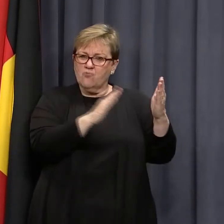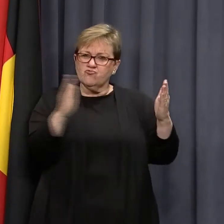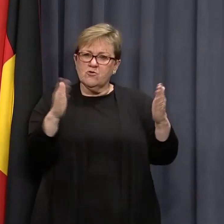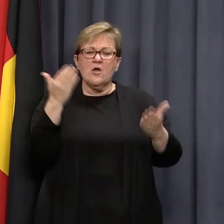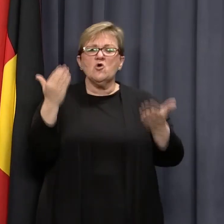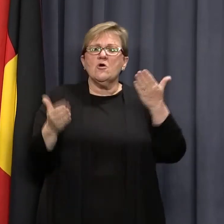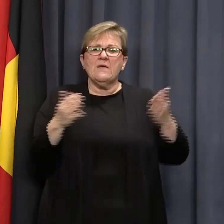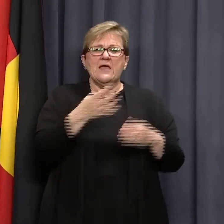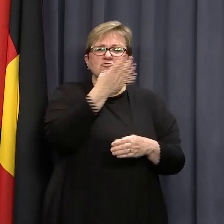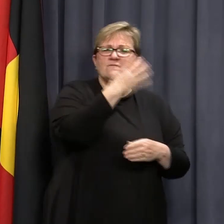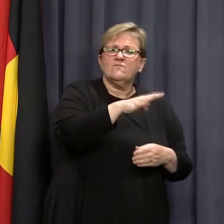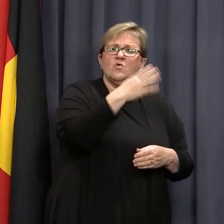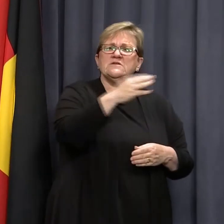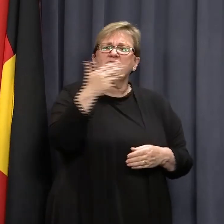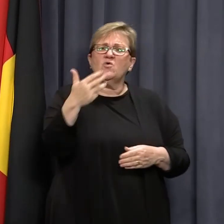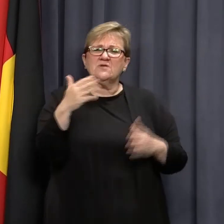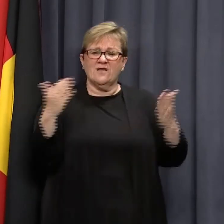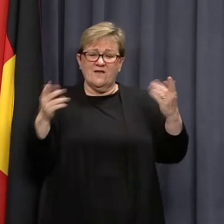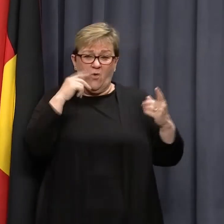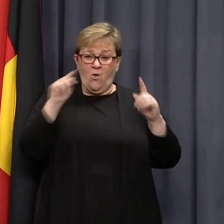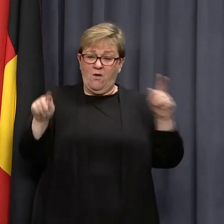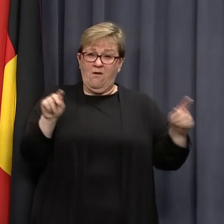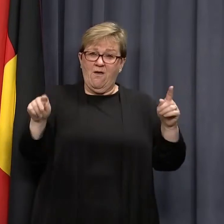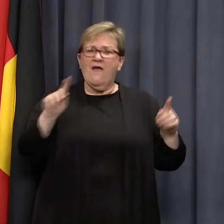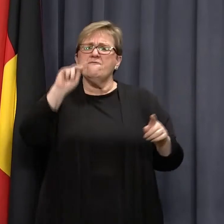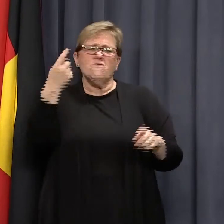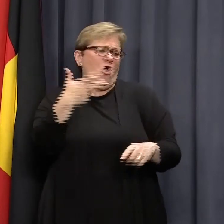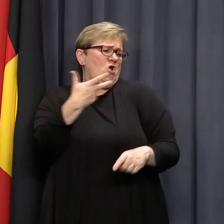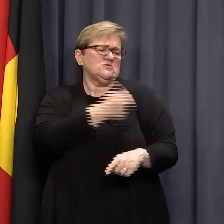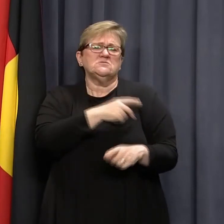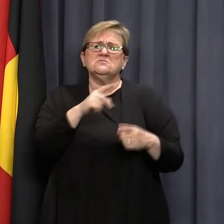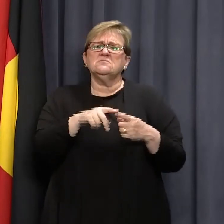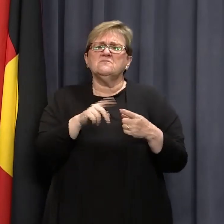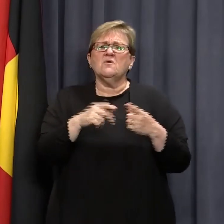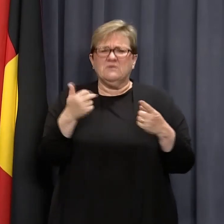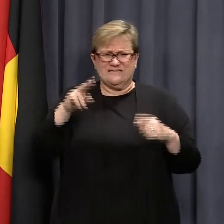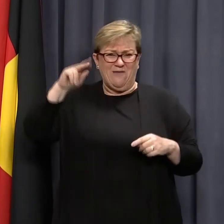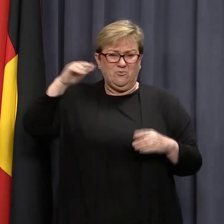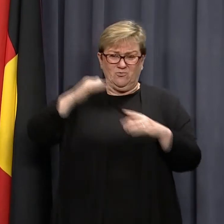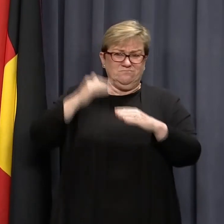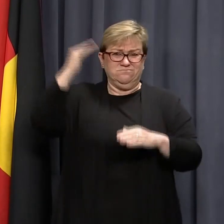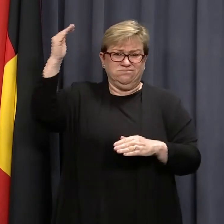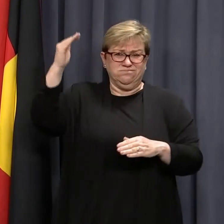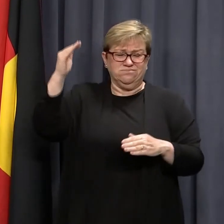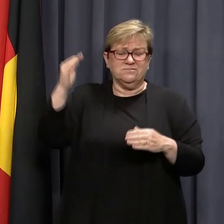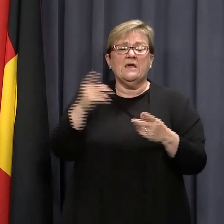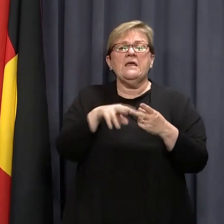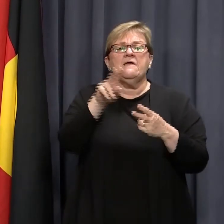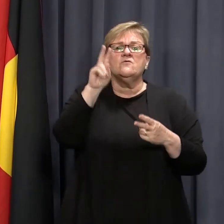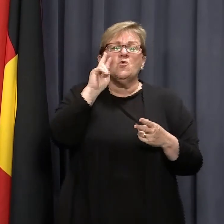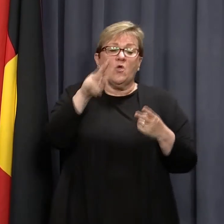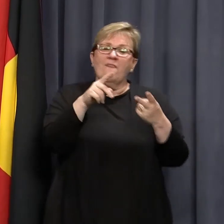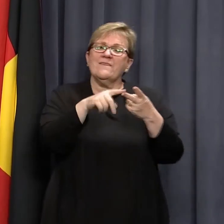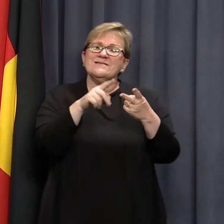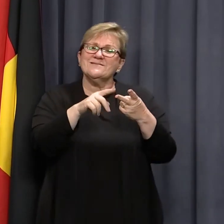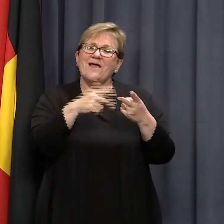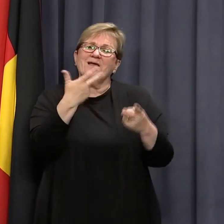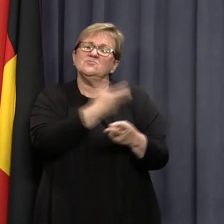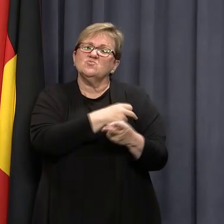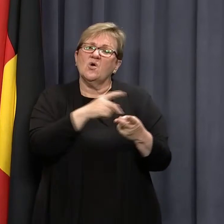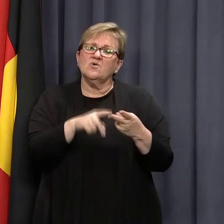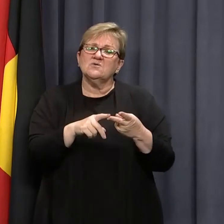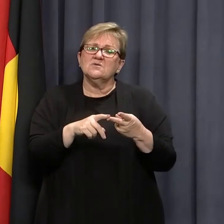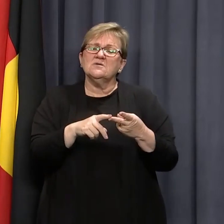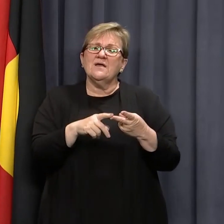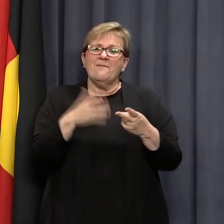compared to the 40 to 49-year-old. So if you look at first doses, they're double. If you look at second doses,